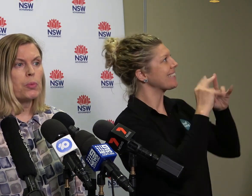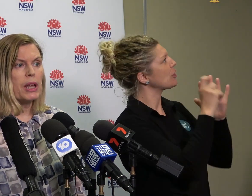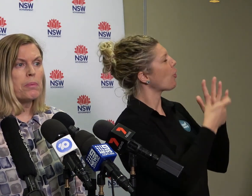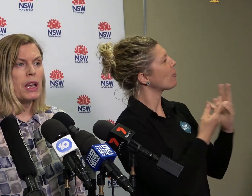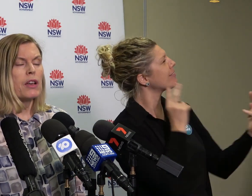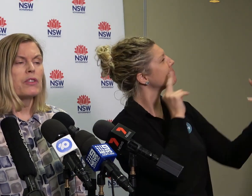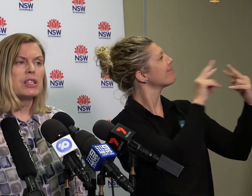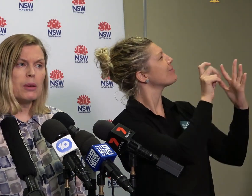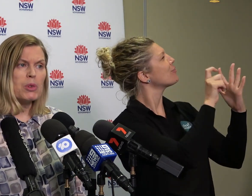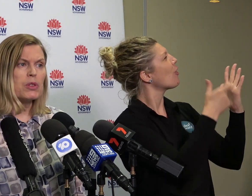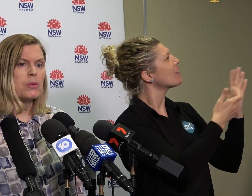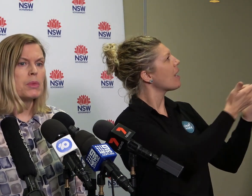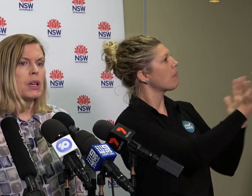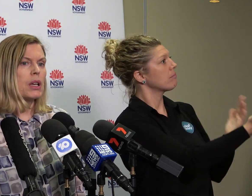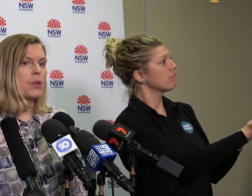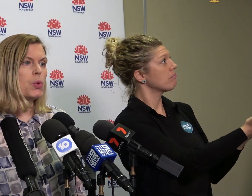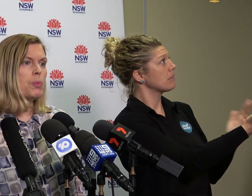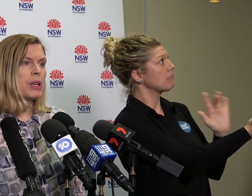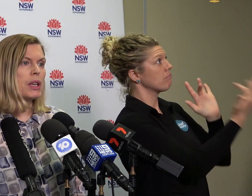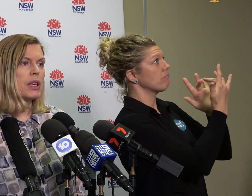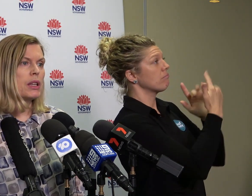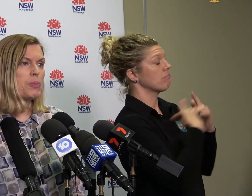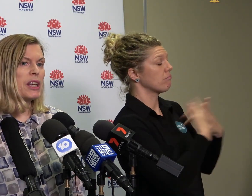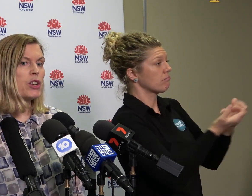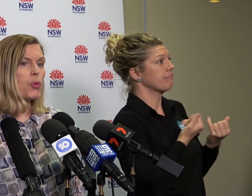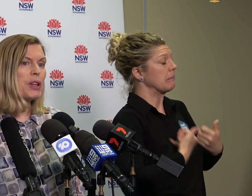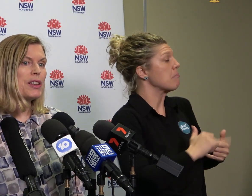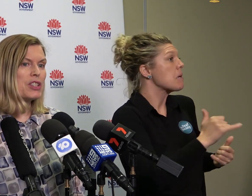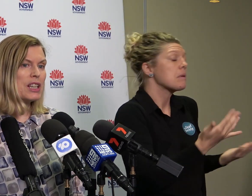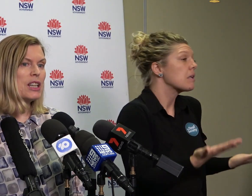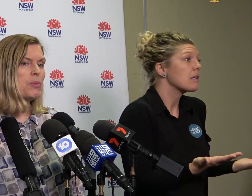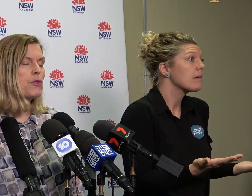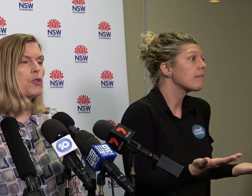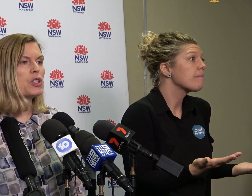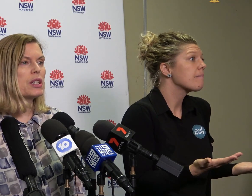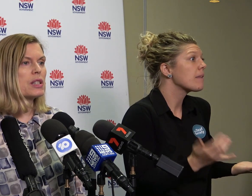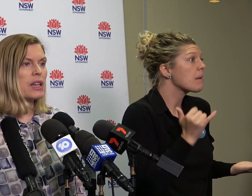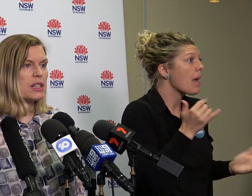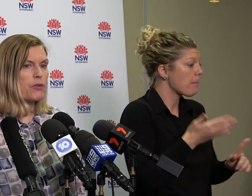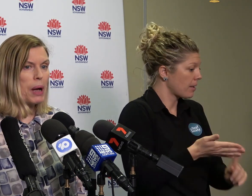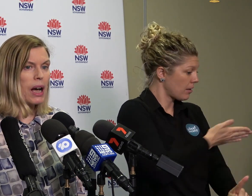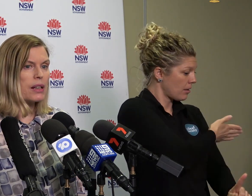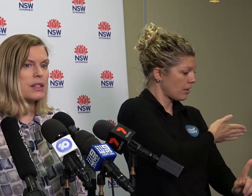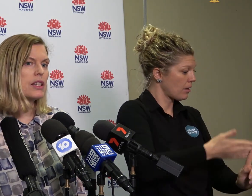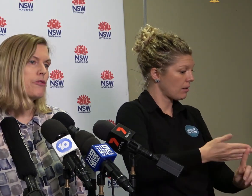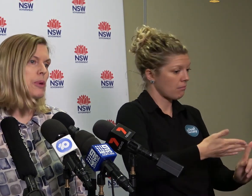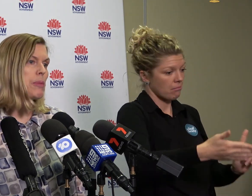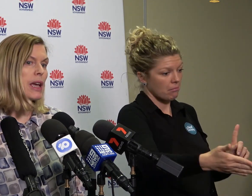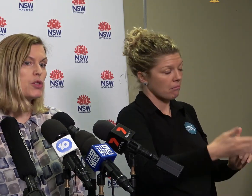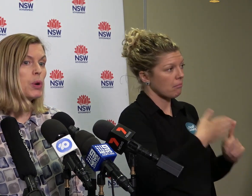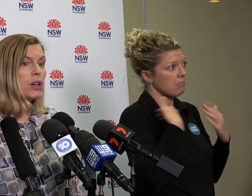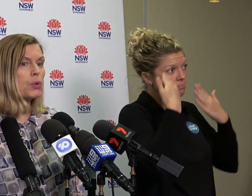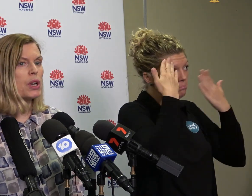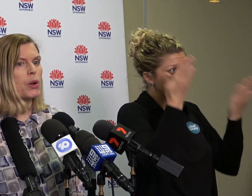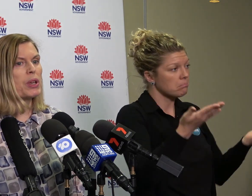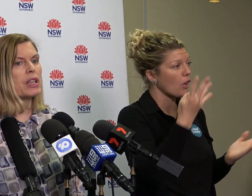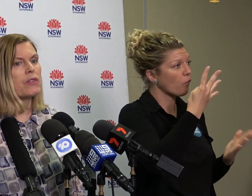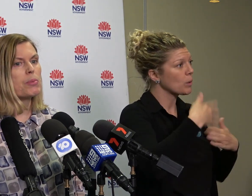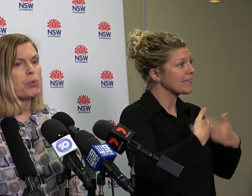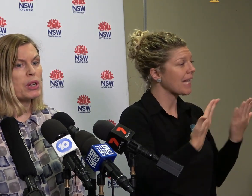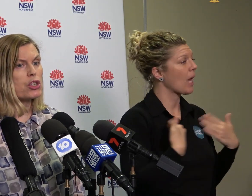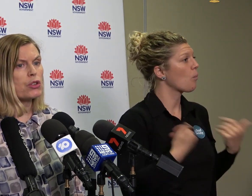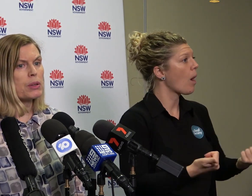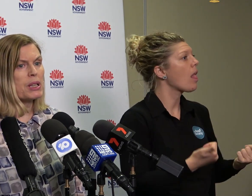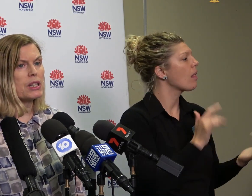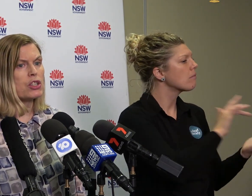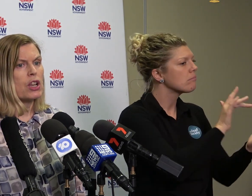to inform them. For some of them, it will be, depending on when they've seen him, in 14 days have passed and they've remained well, we can